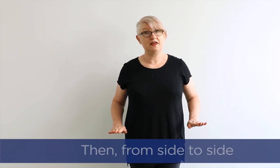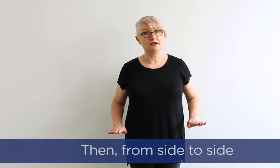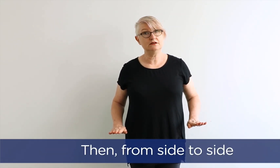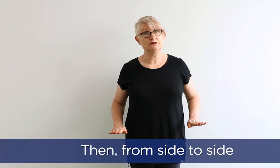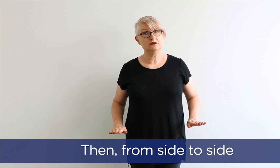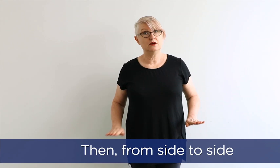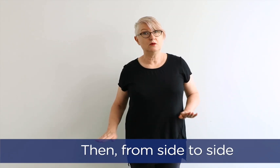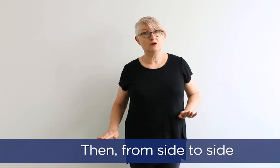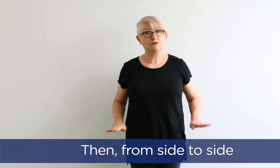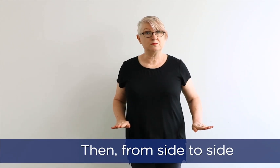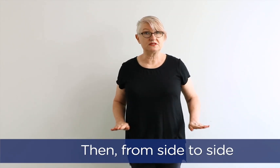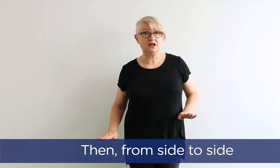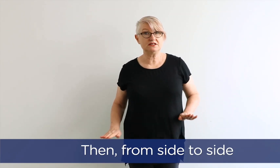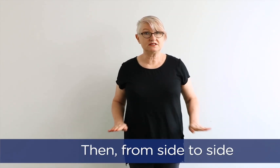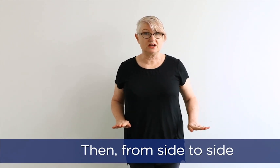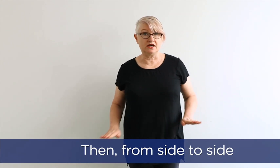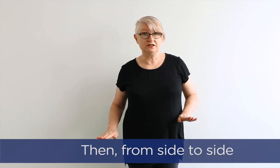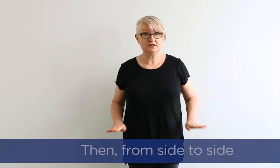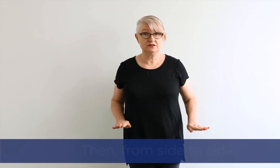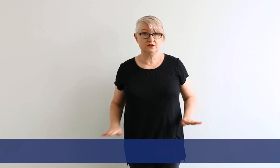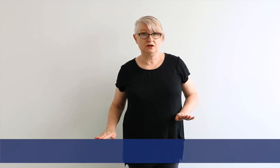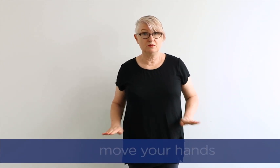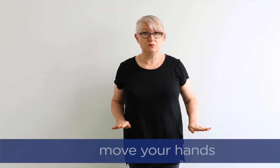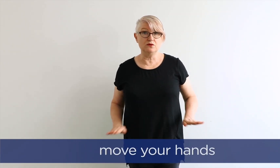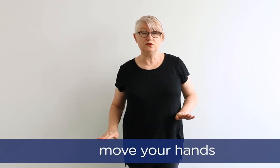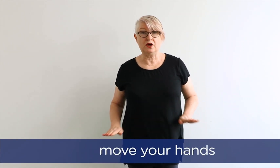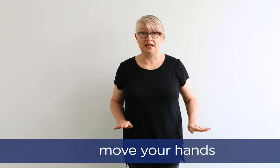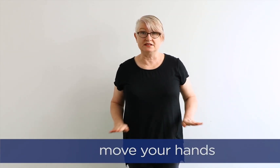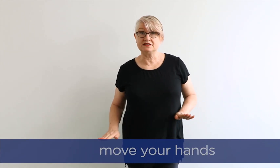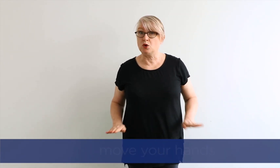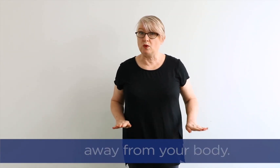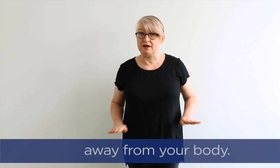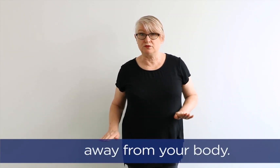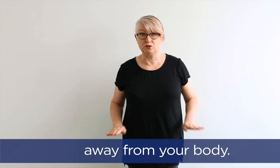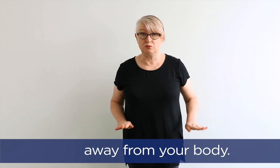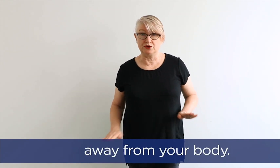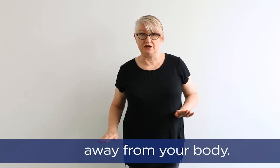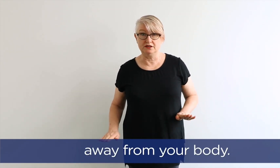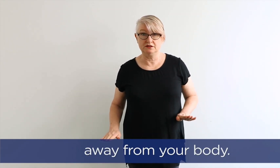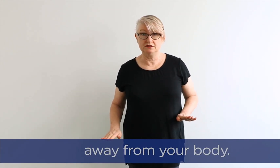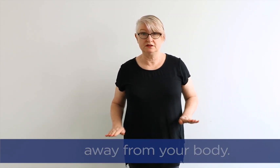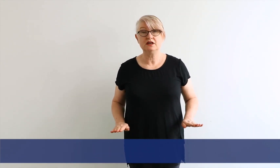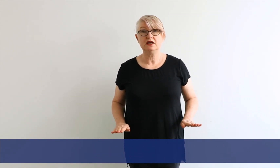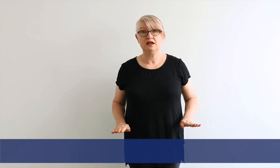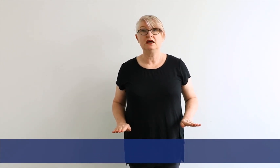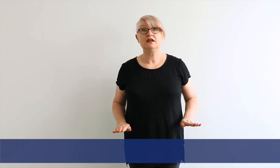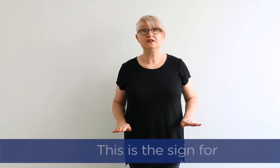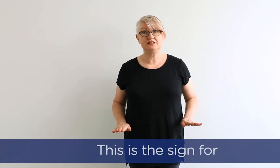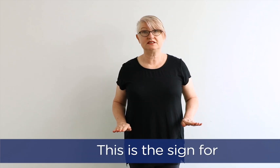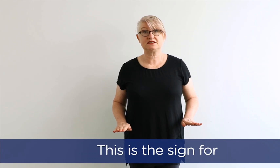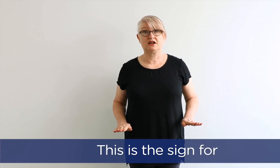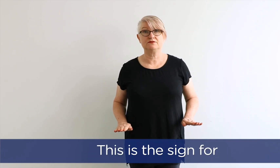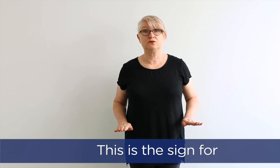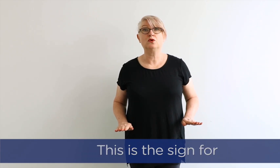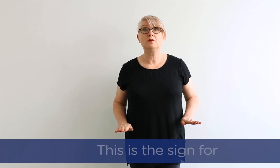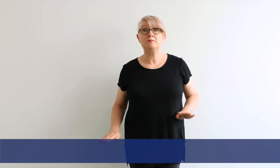Then, from side to side, move your hands away from your body. This is the sign for